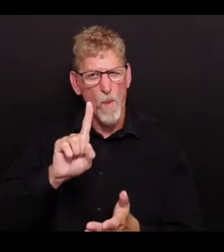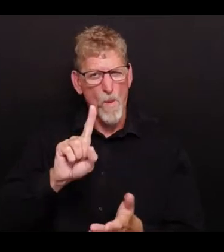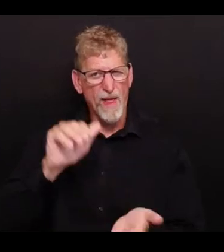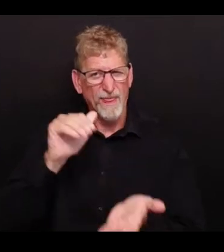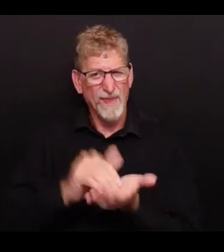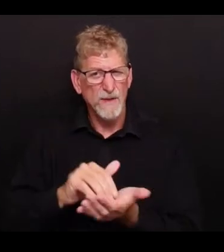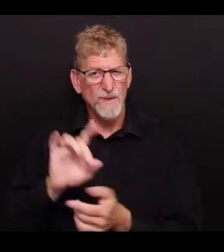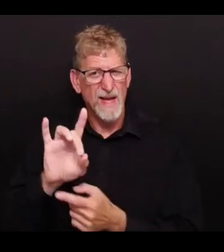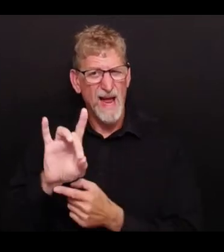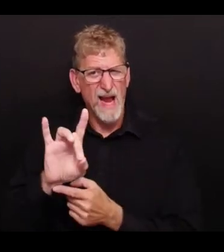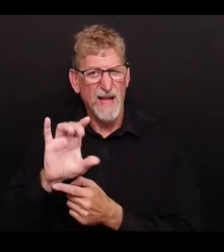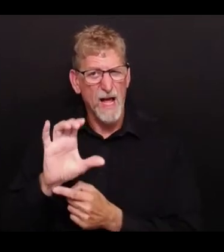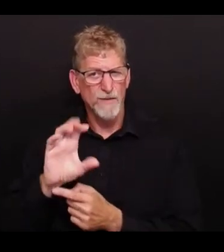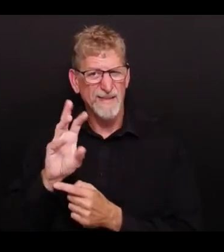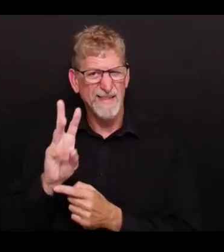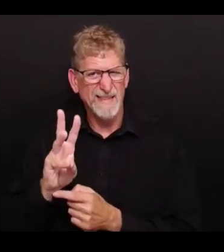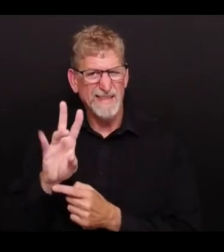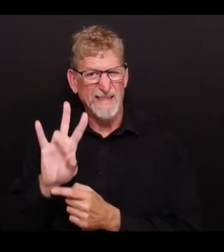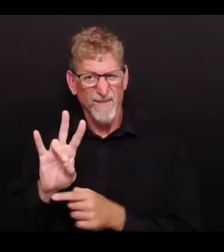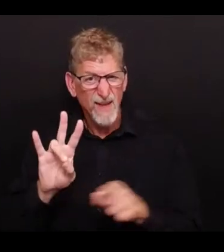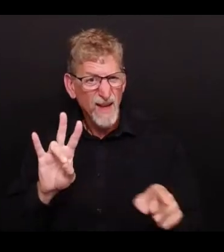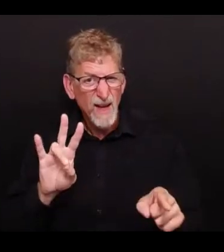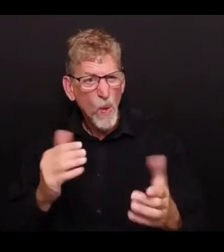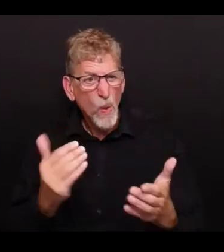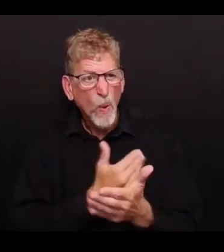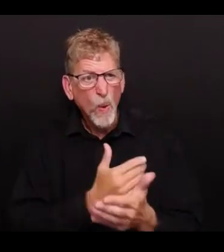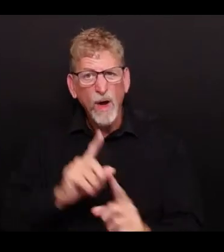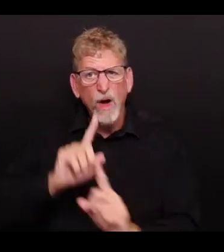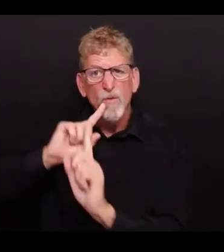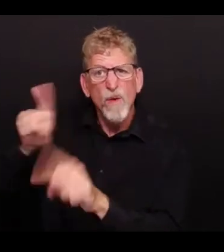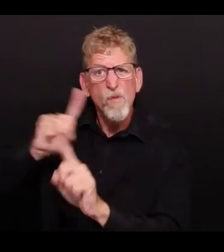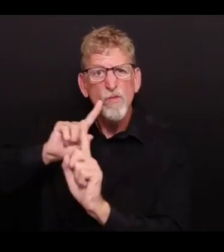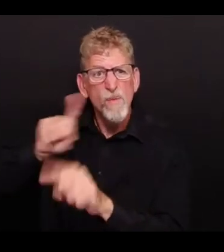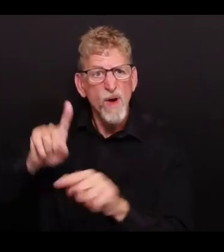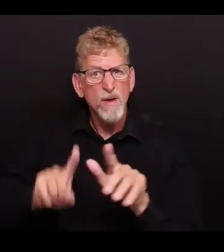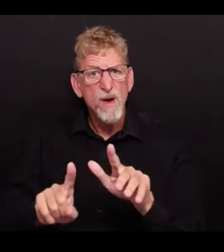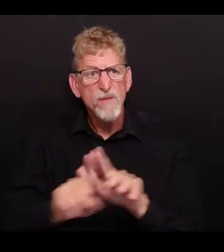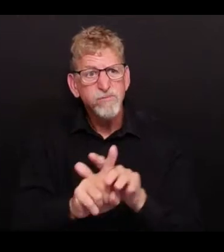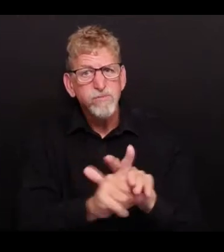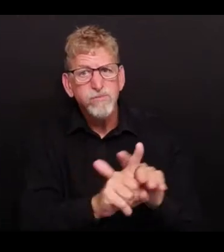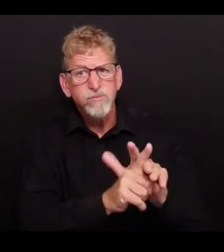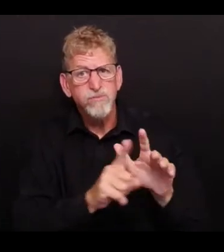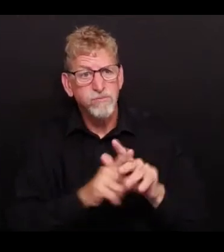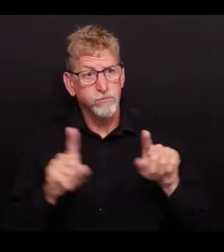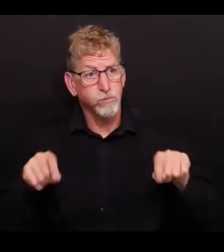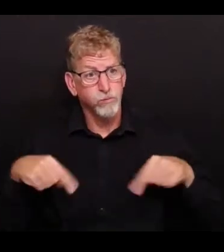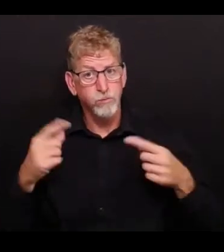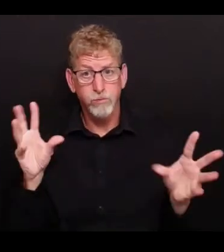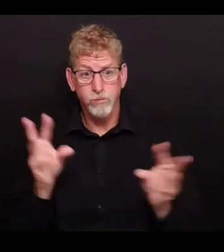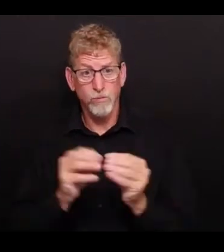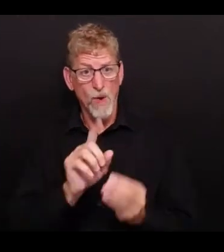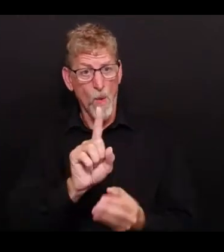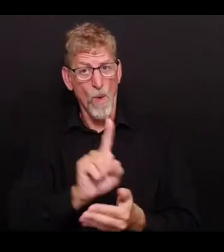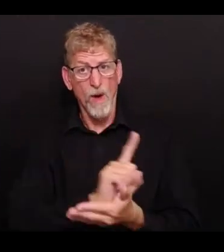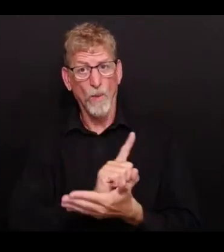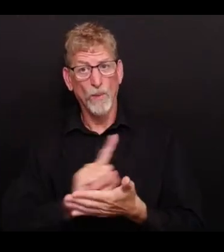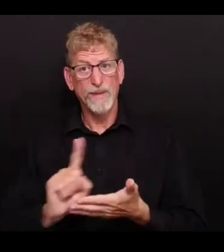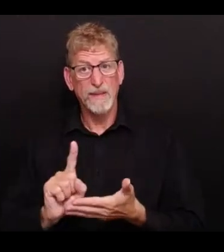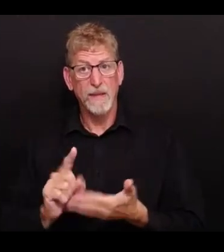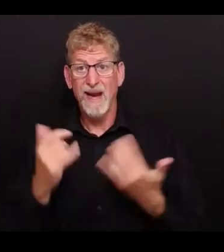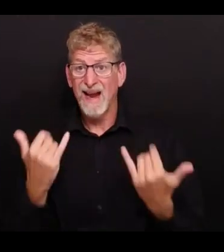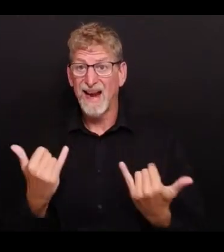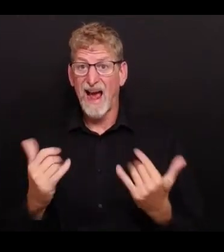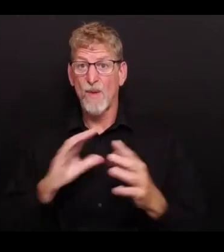new reported cases per day on average over the last week, and a weekly total of 13,075